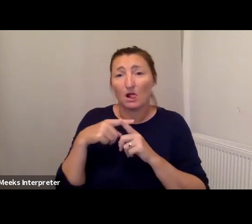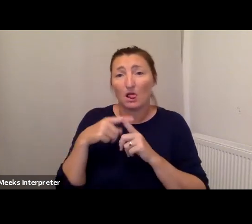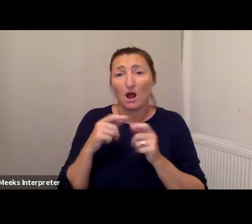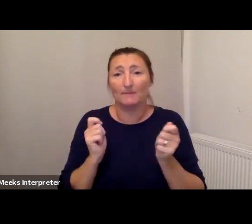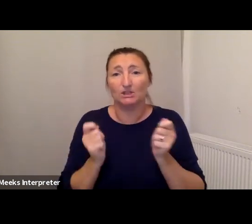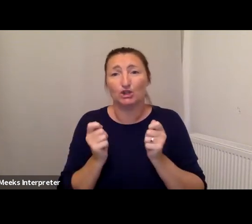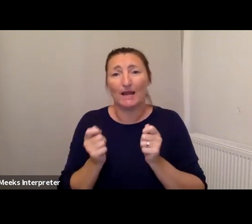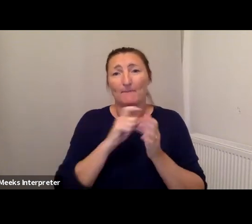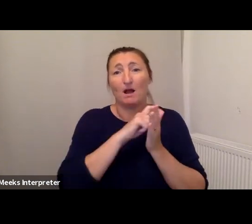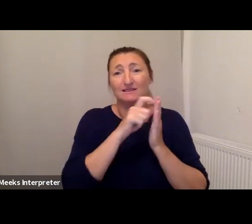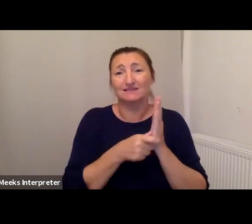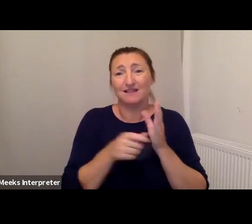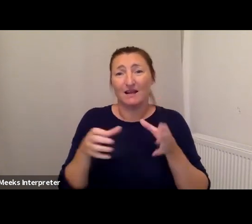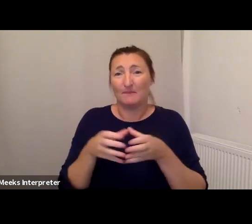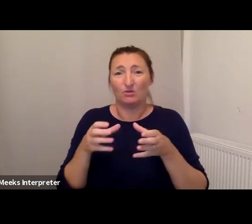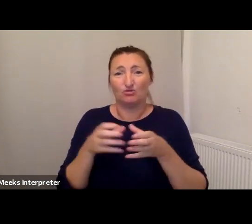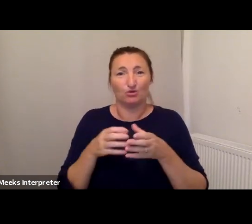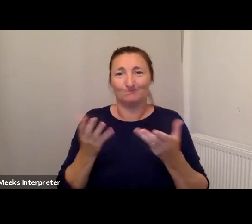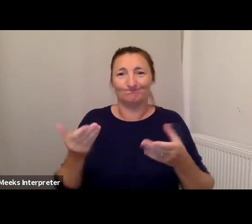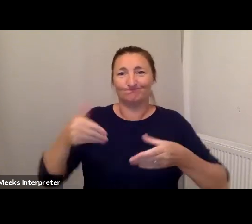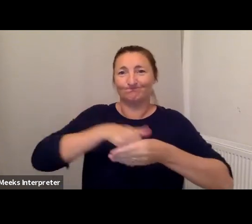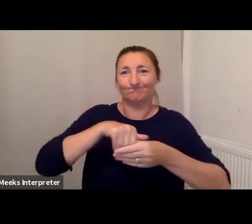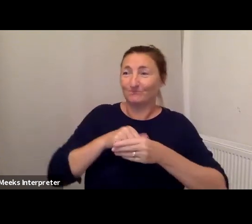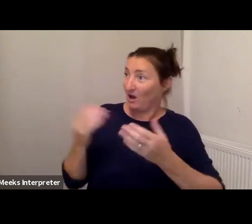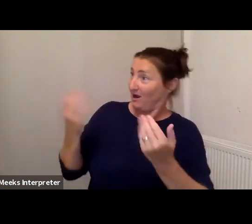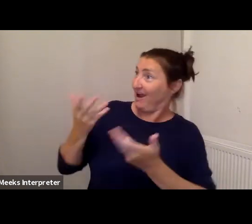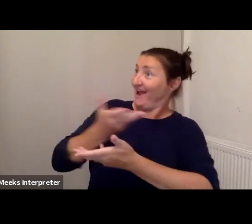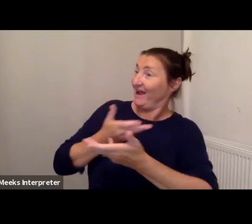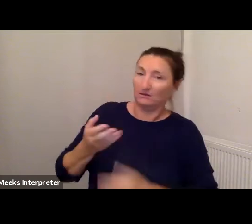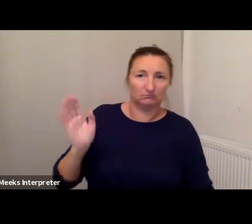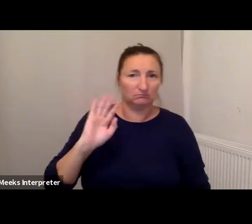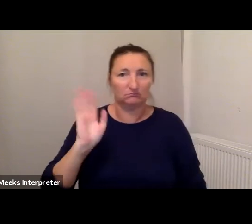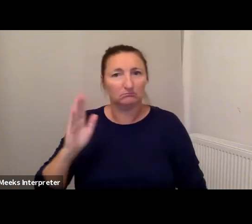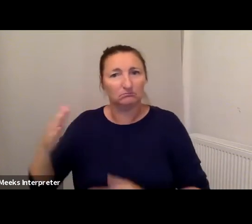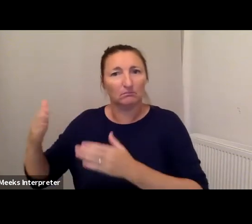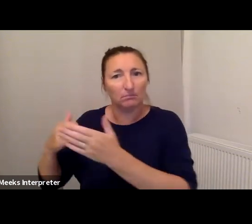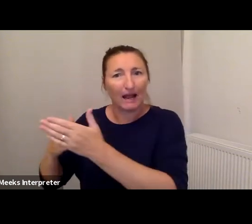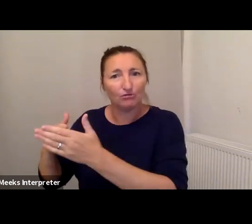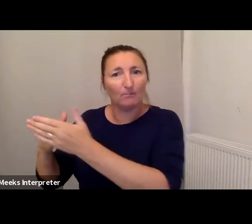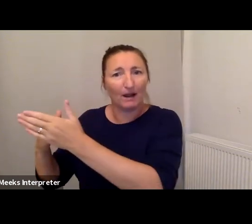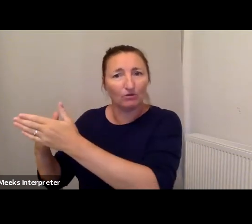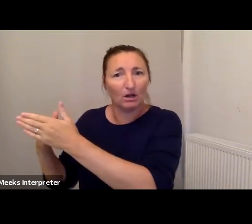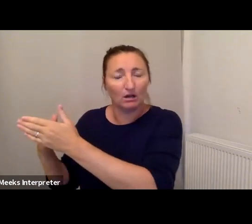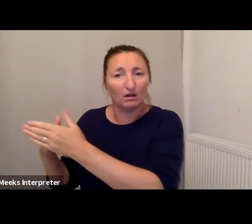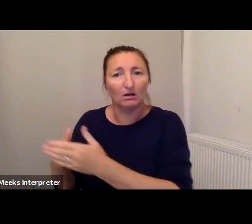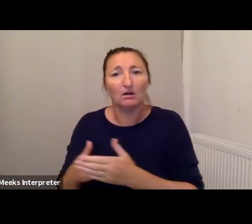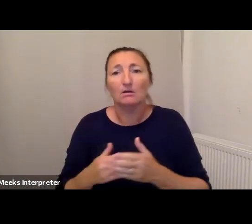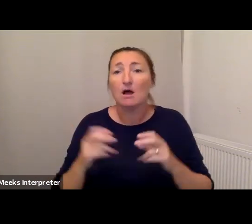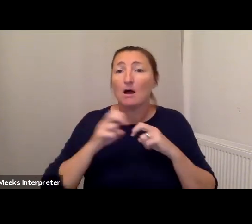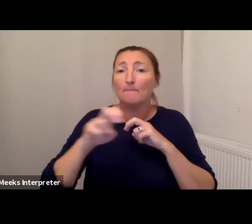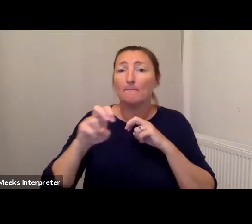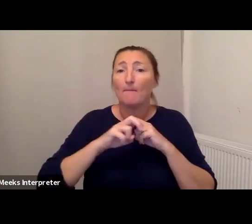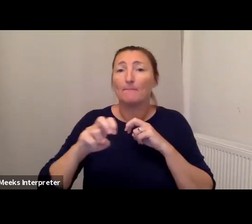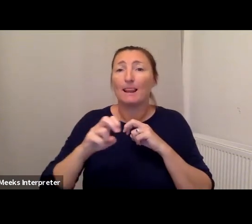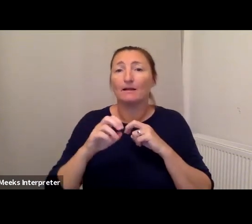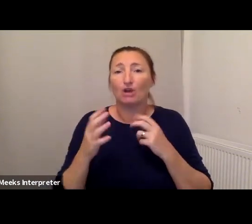disabled groups are often left out from the planning and design process of these initiatives. Take public transport as an